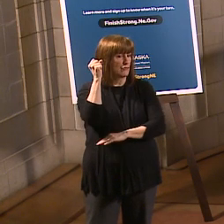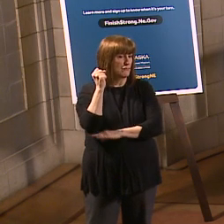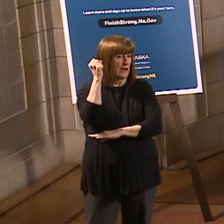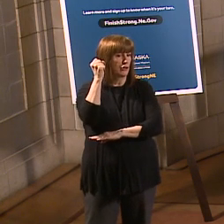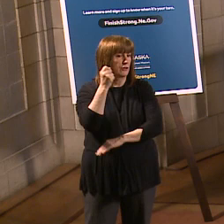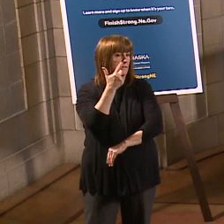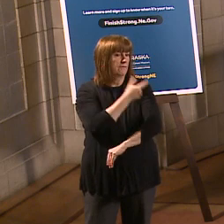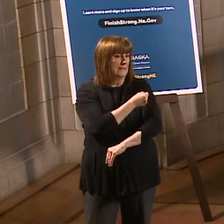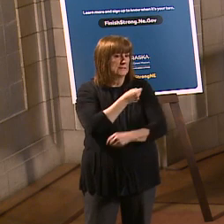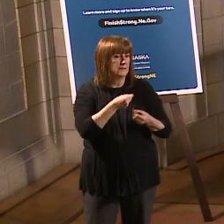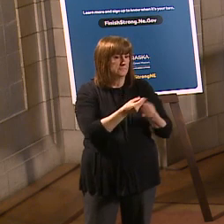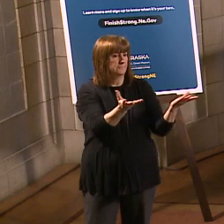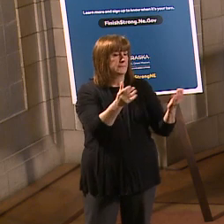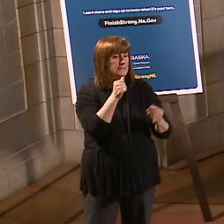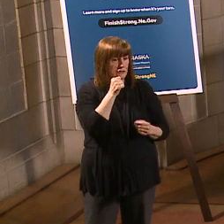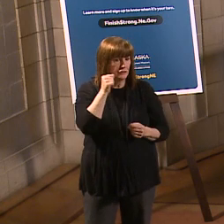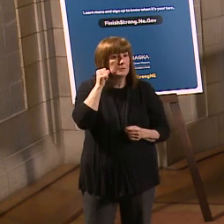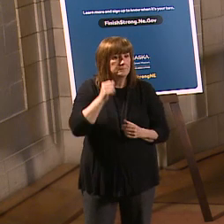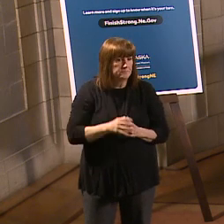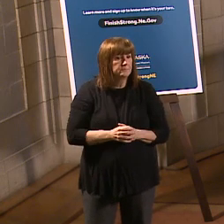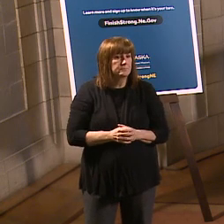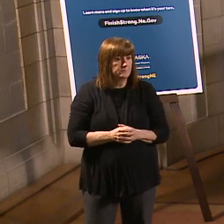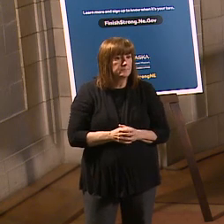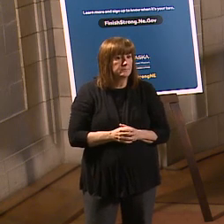22,253 vaccines were delivered yesterday. Record amount.